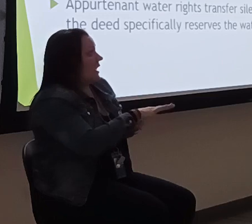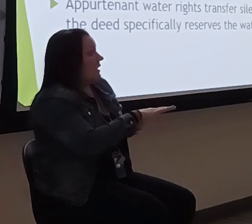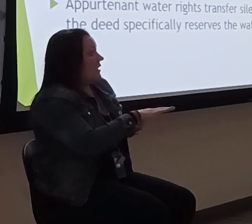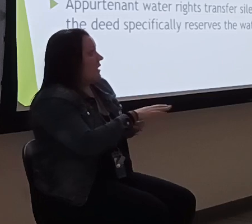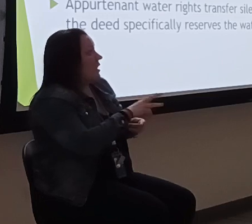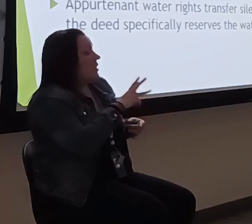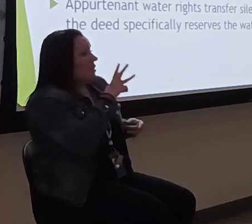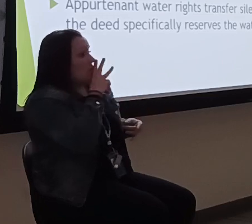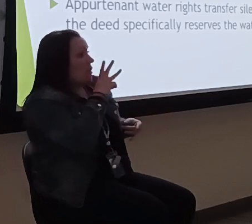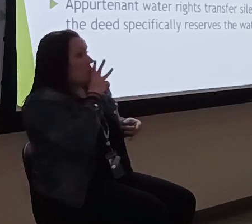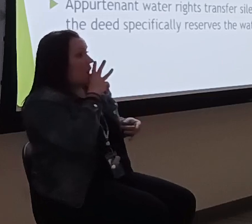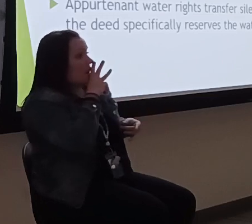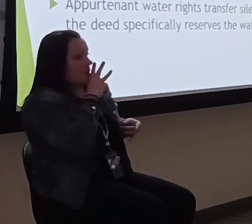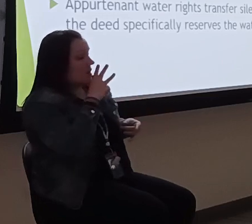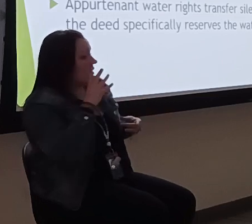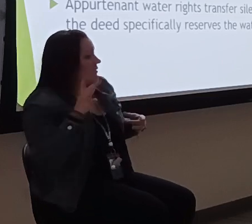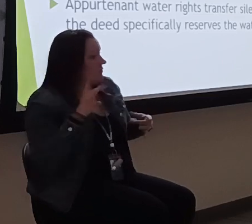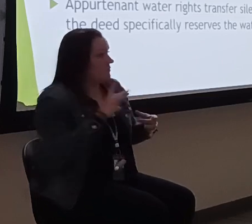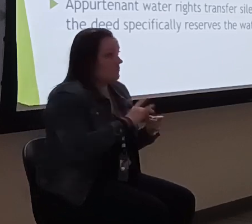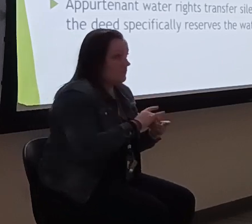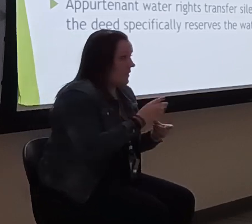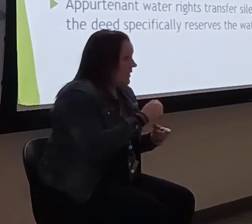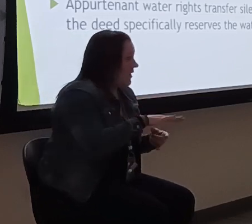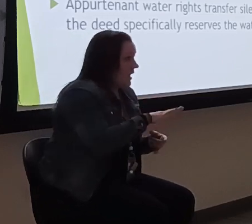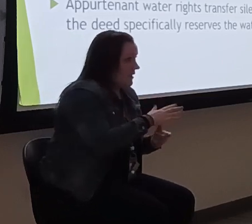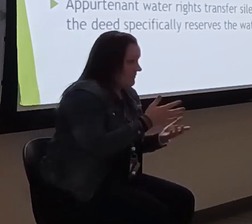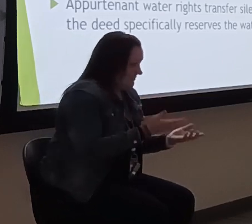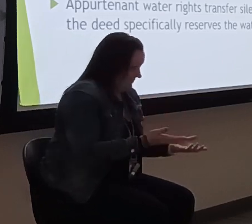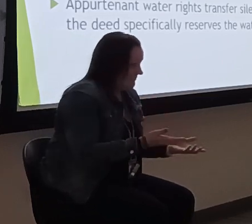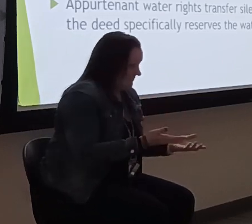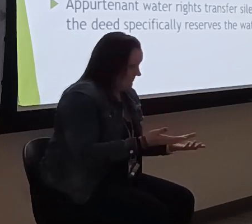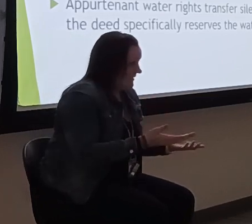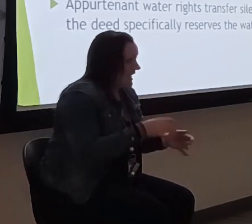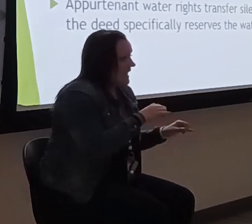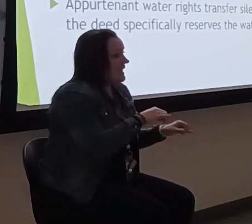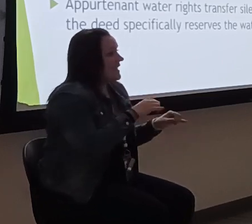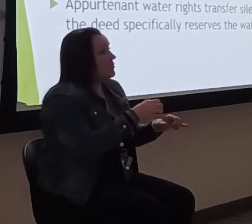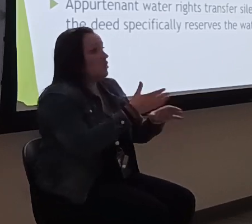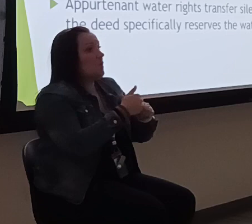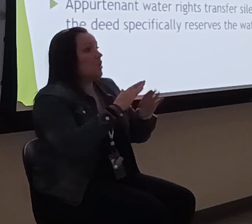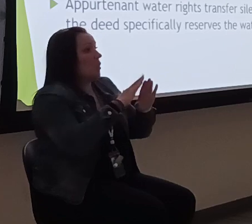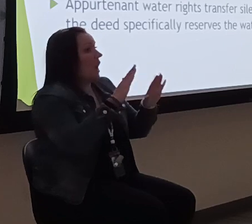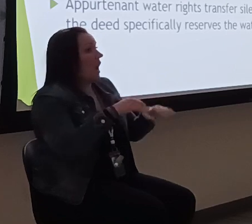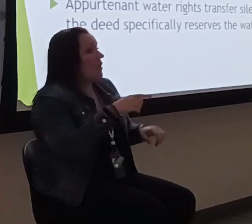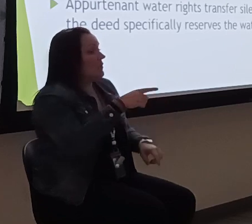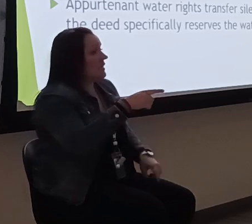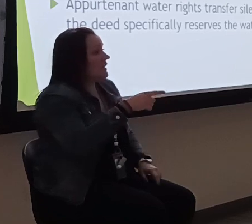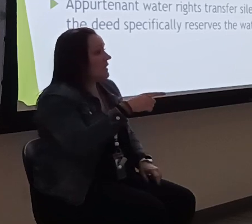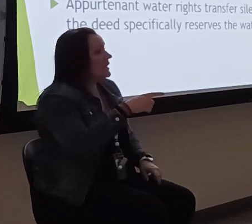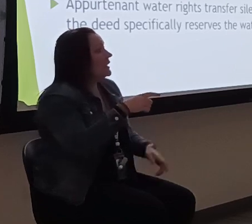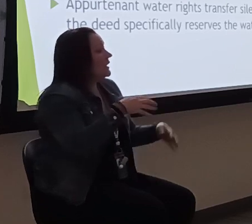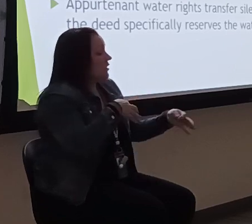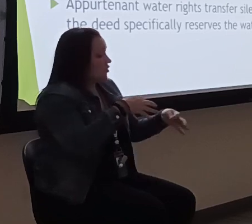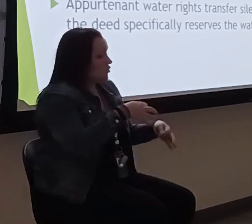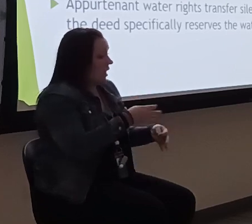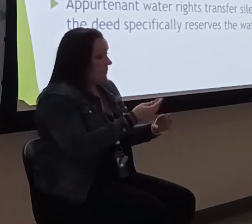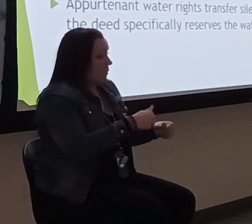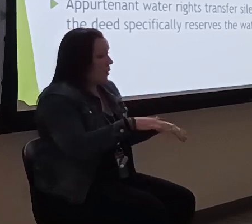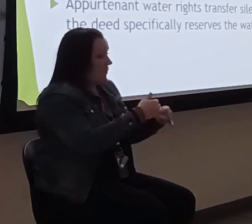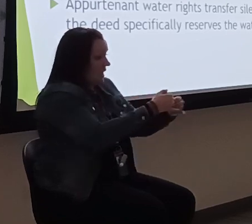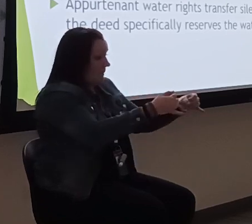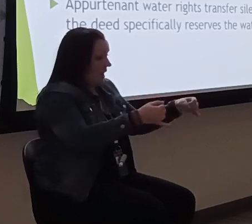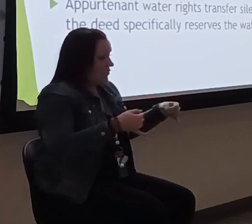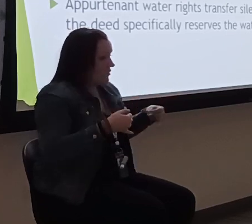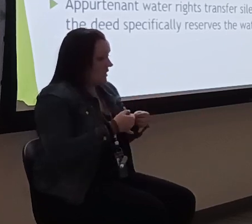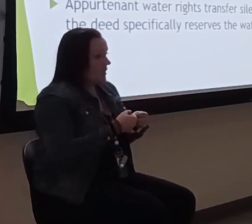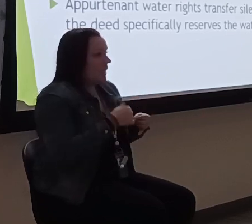water would go with the land. Just like when you get your house deed just describes the property boundary.